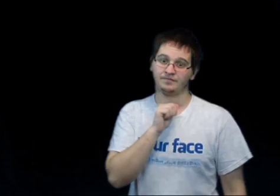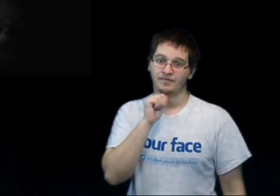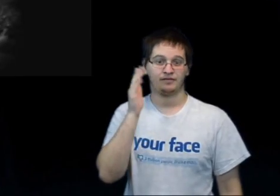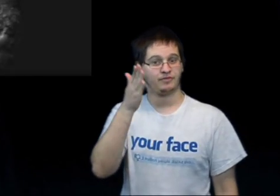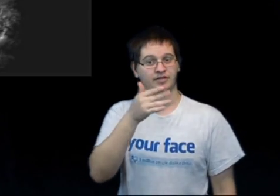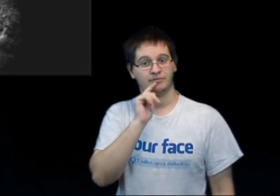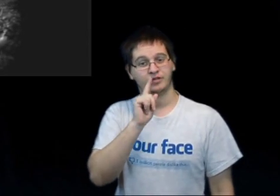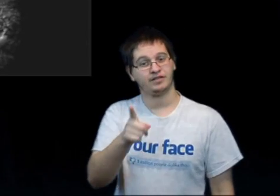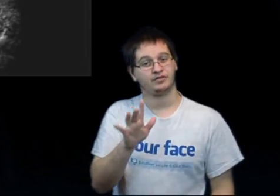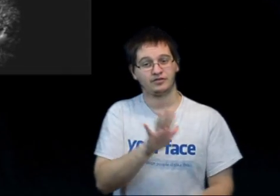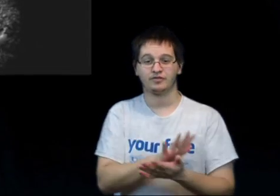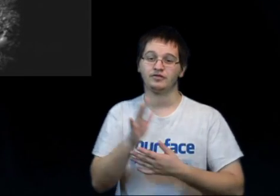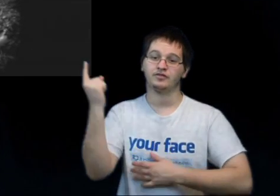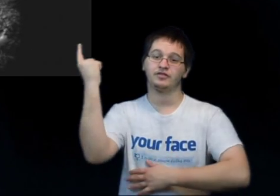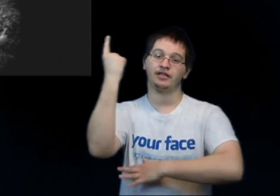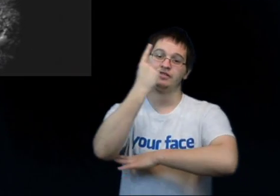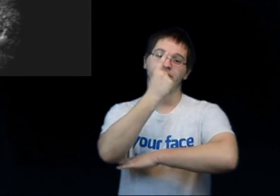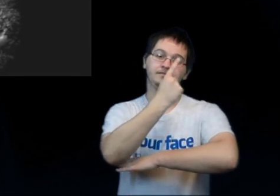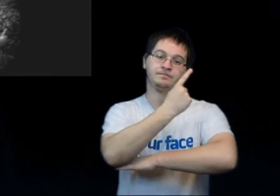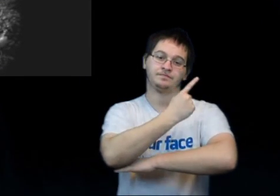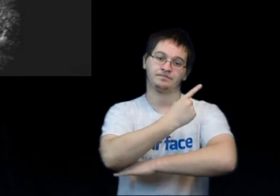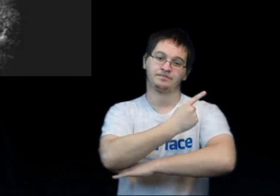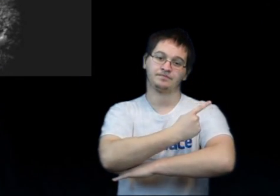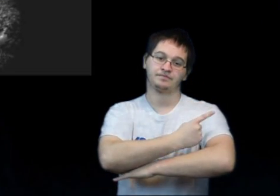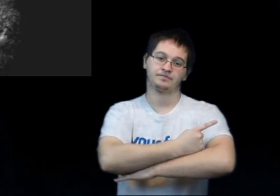Wouldn't be at school today